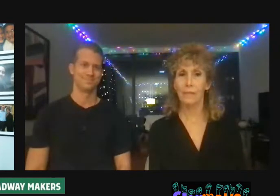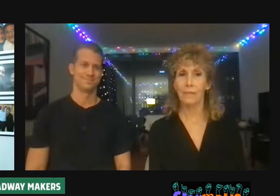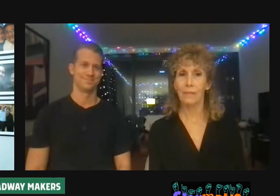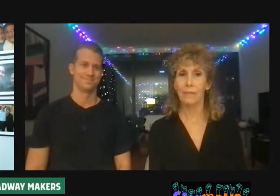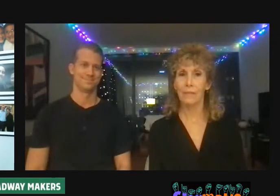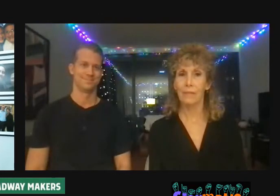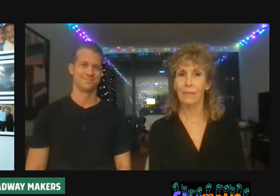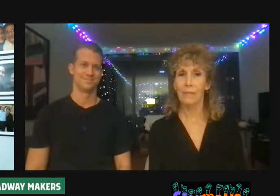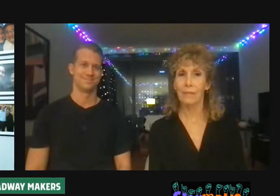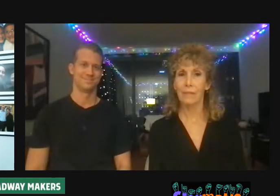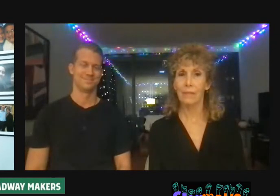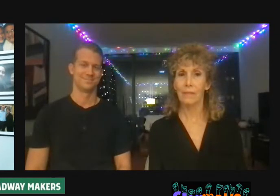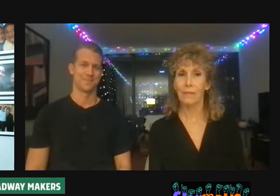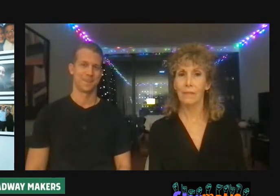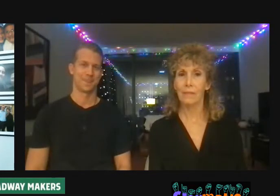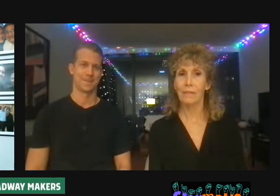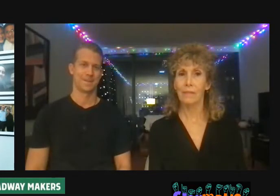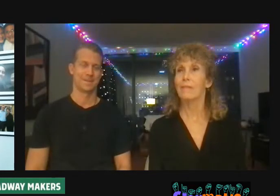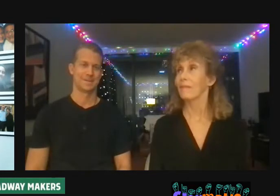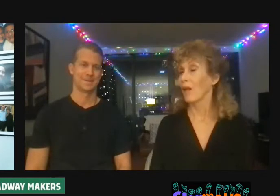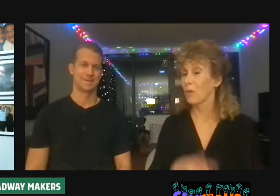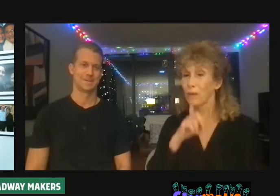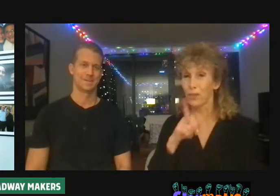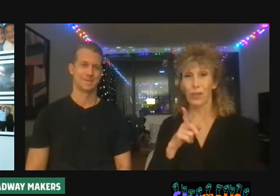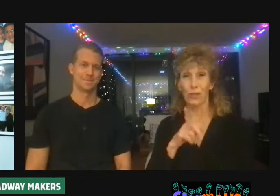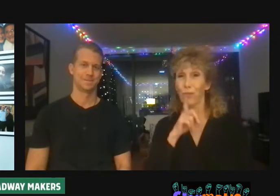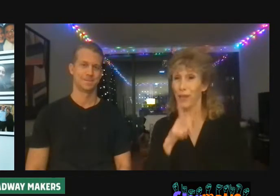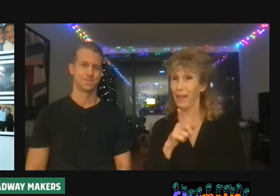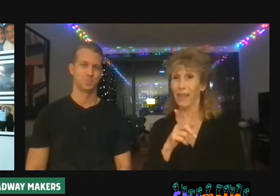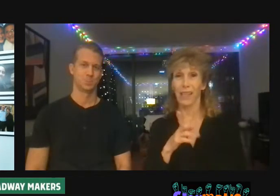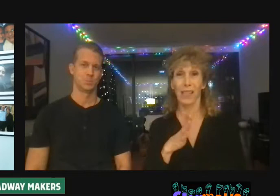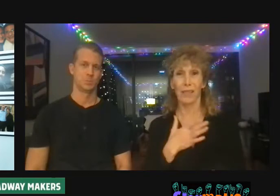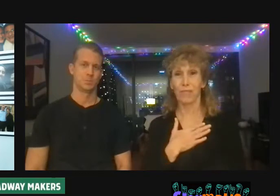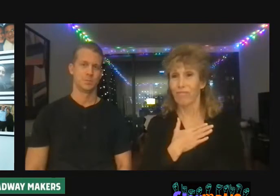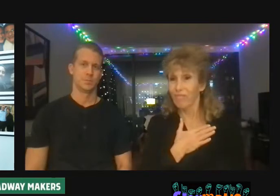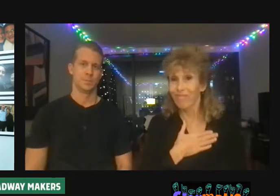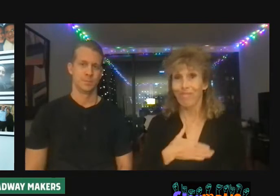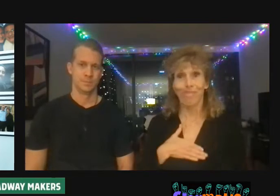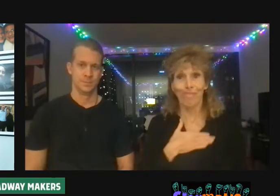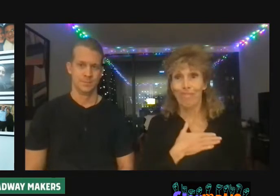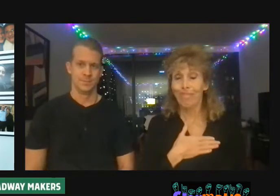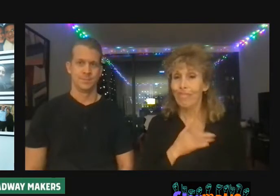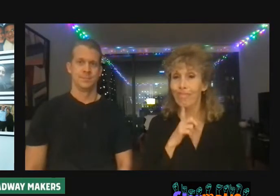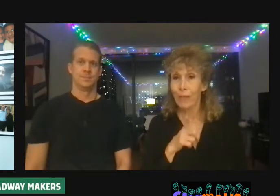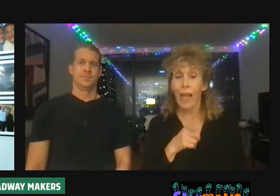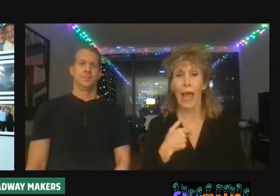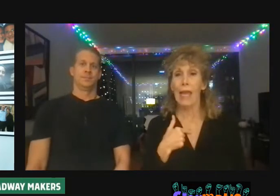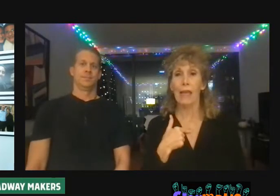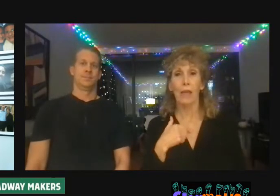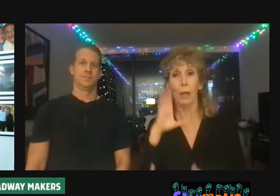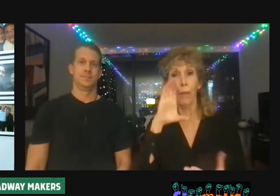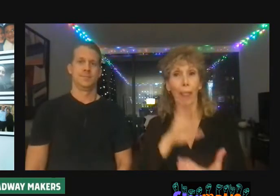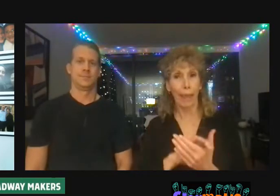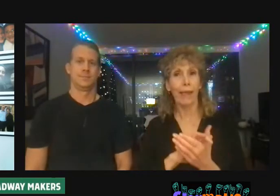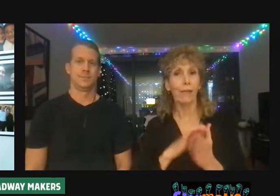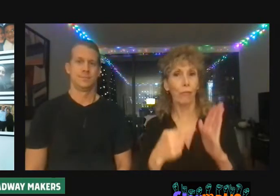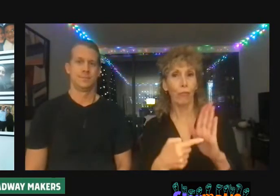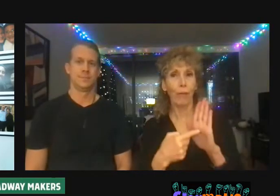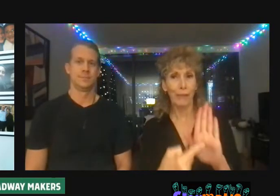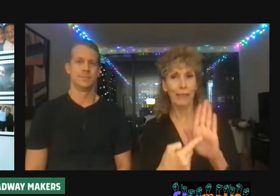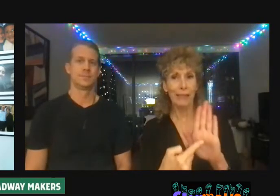Which is so refreshing. And I'm a big believer that representation on stage is so